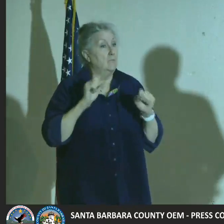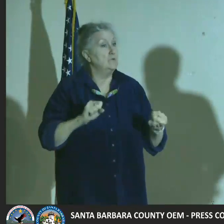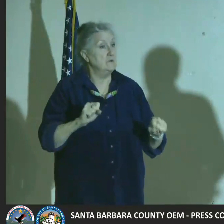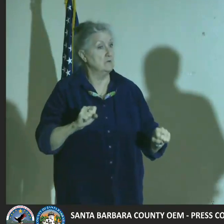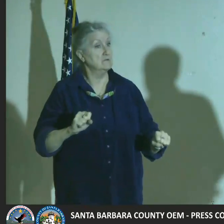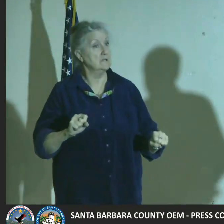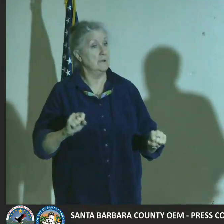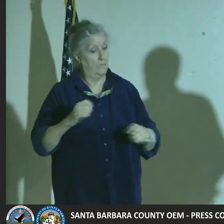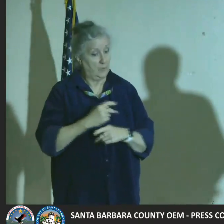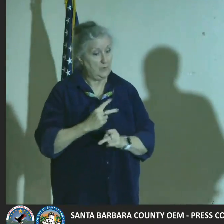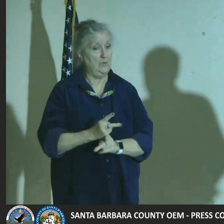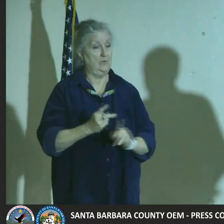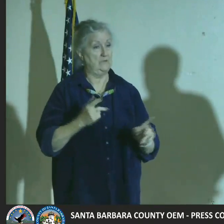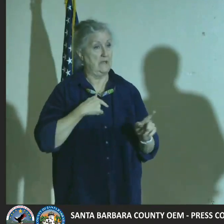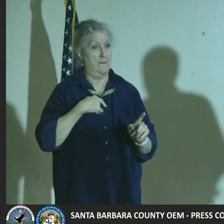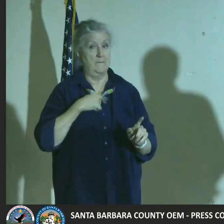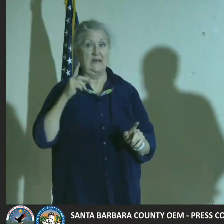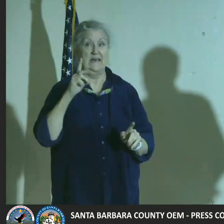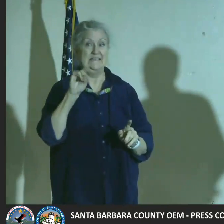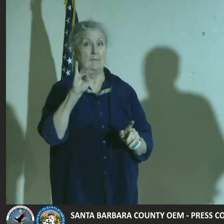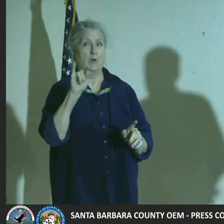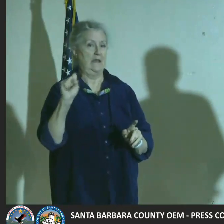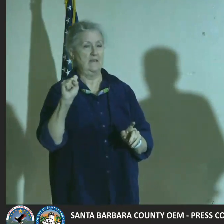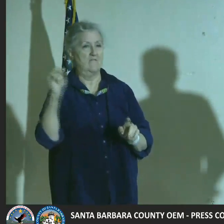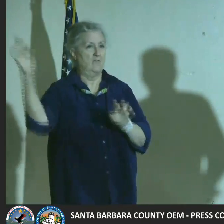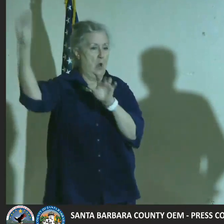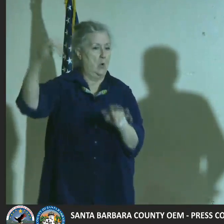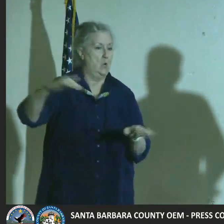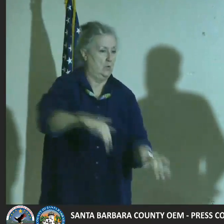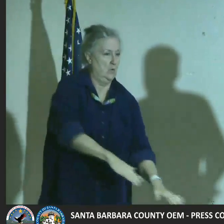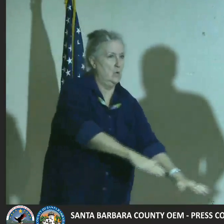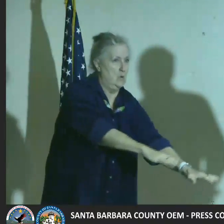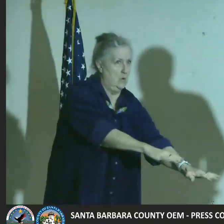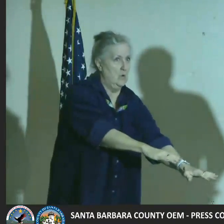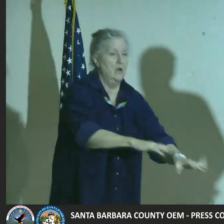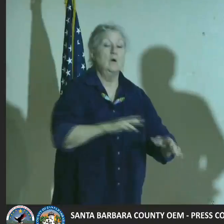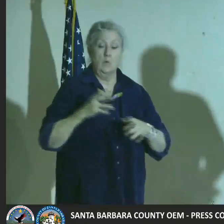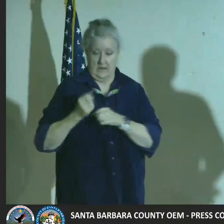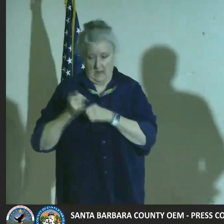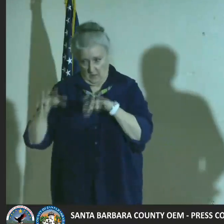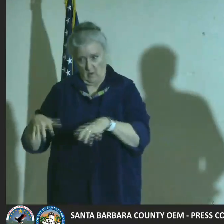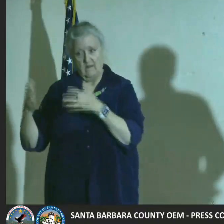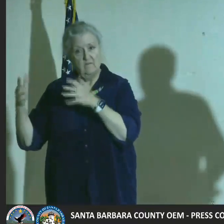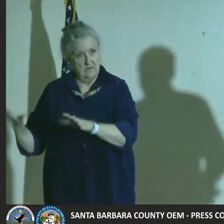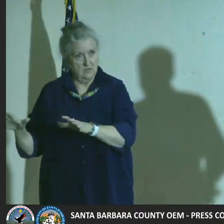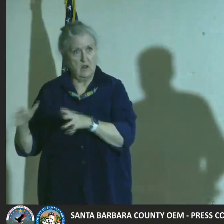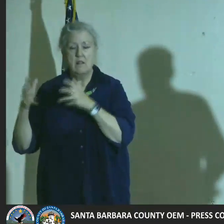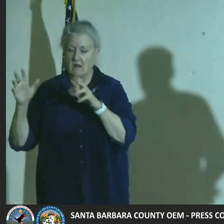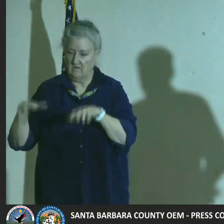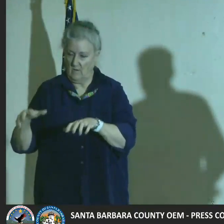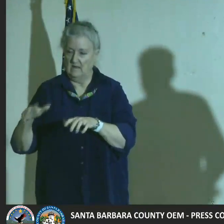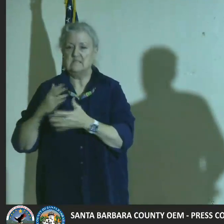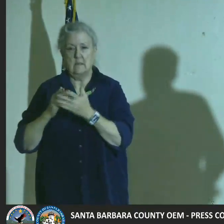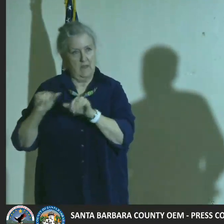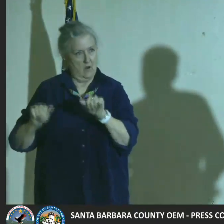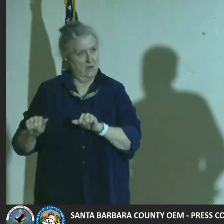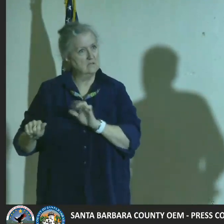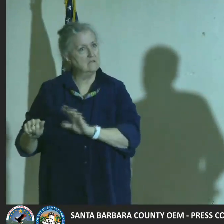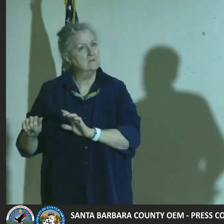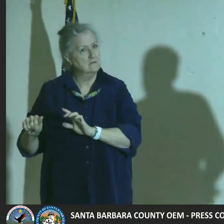potentially produce some debris flows in the recent burn areas. So we did get the rain. There was quite a bit of rain in some of the